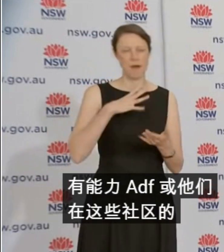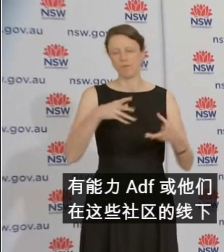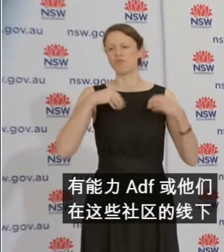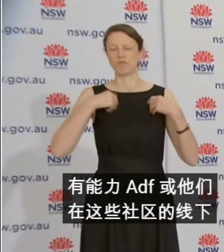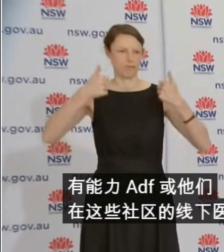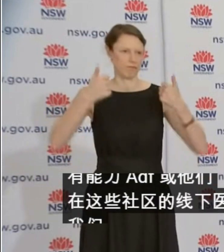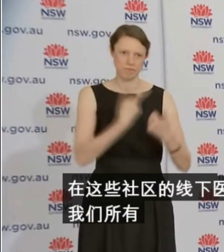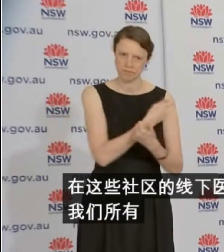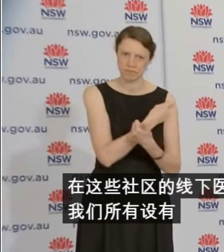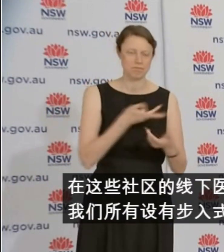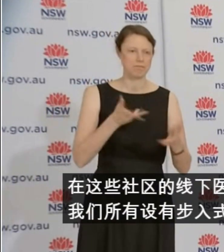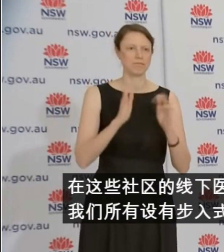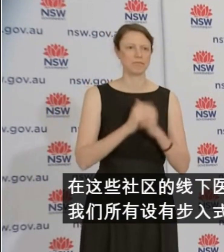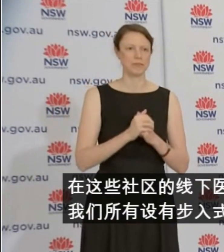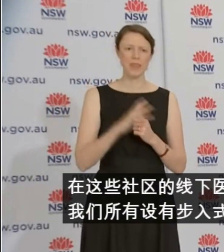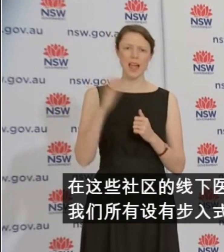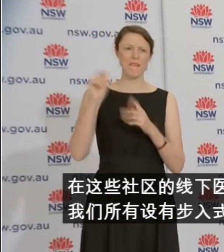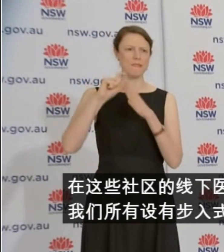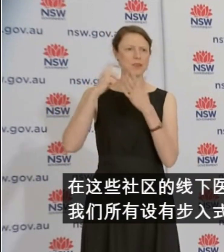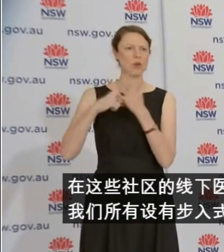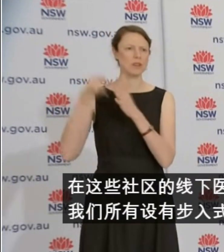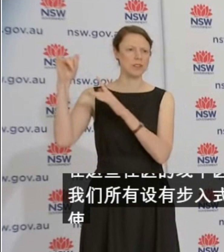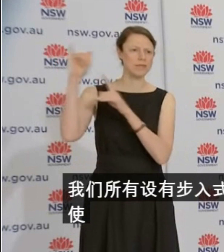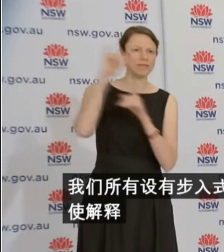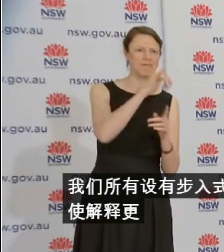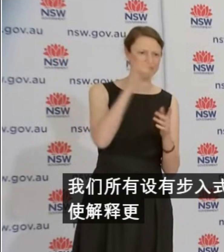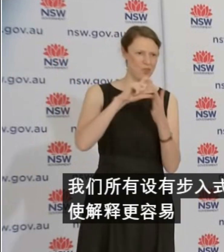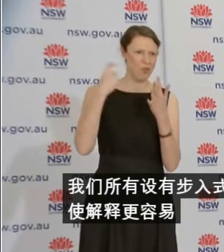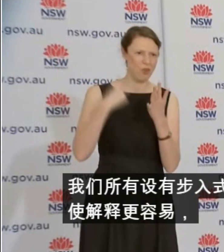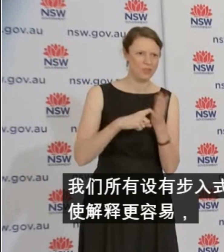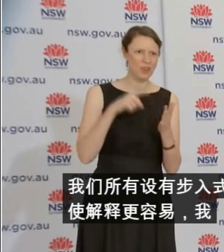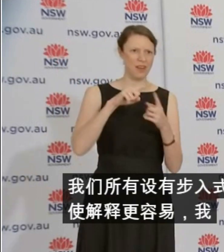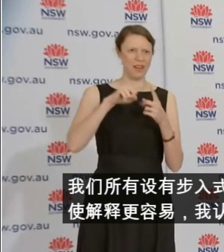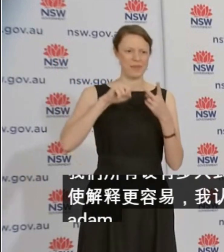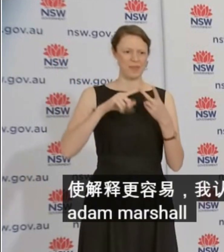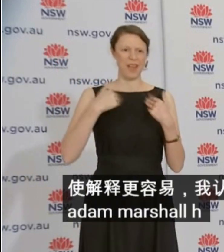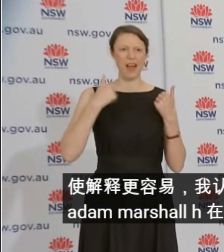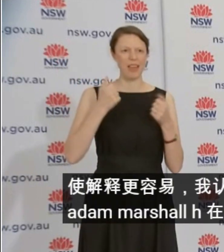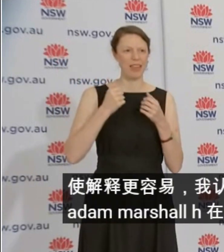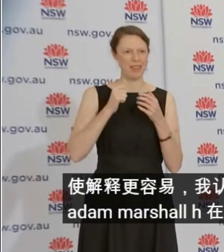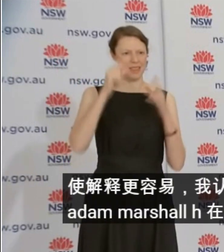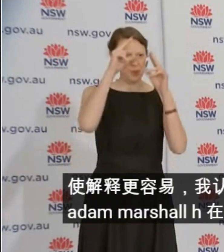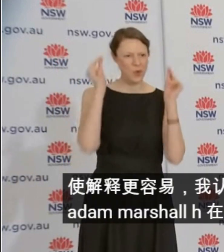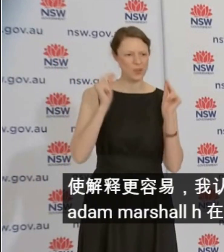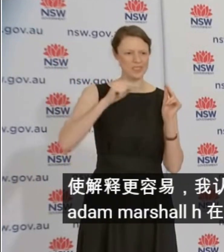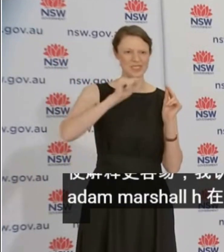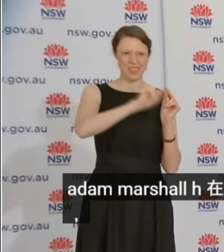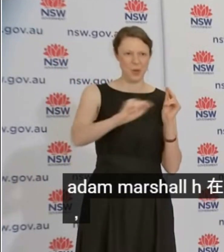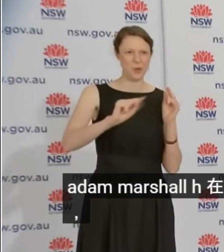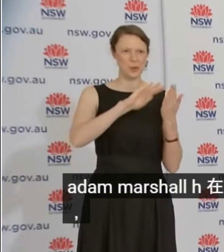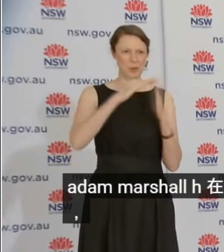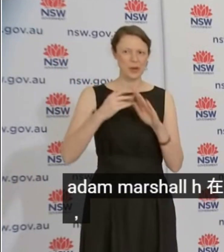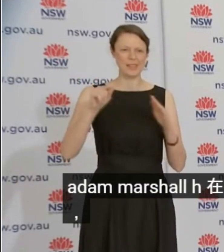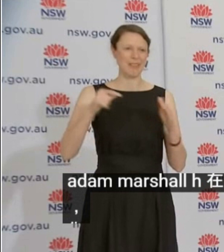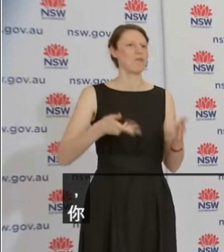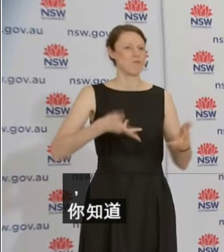in those communities, all our health units with walking clinics, makes it easier to explain. And I think Adam Marshall had an example in his electorate